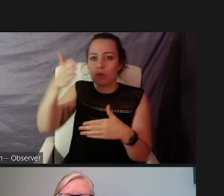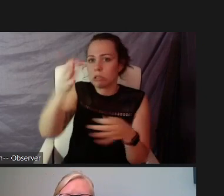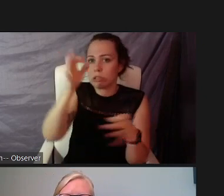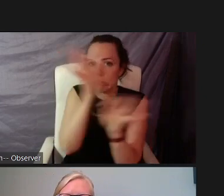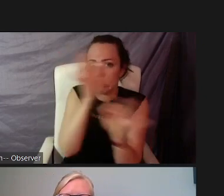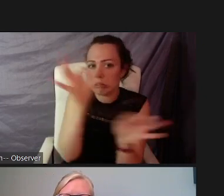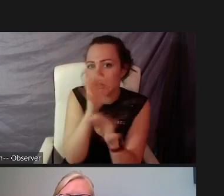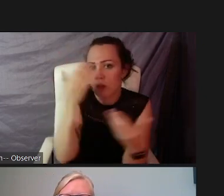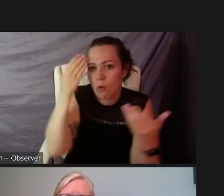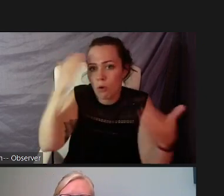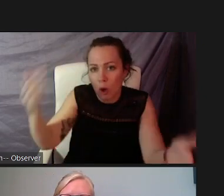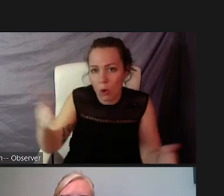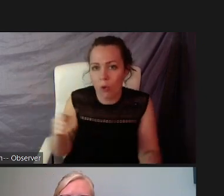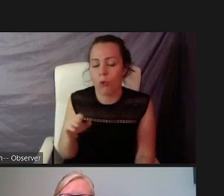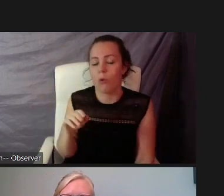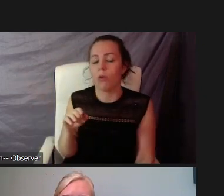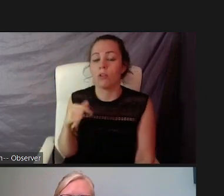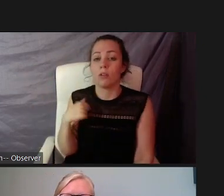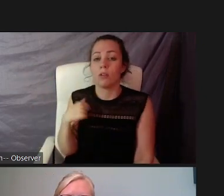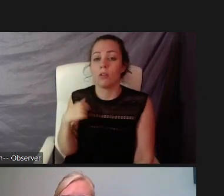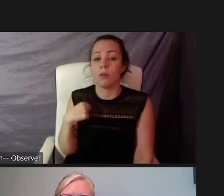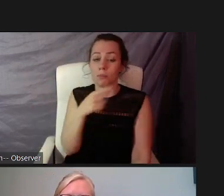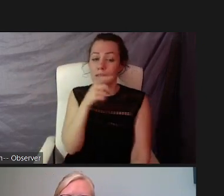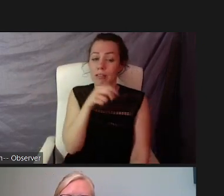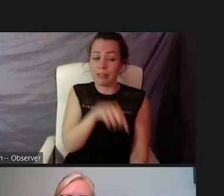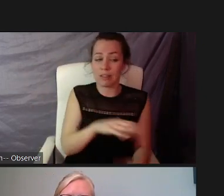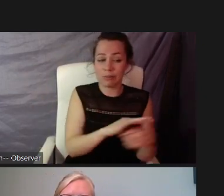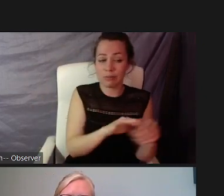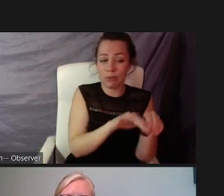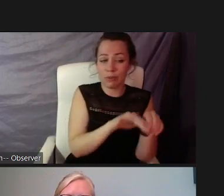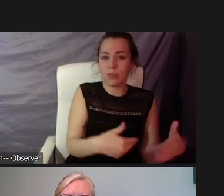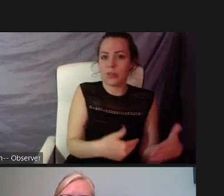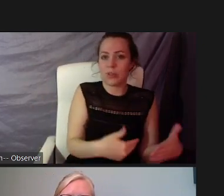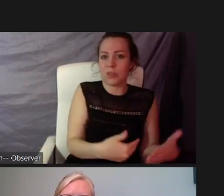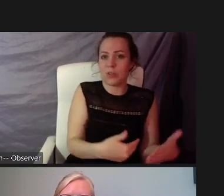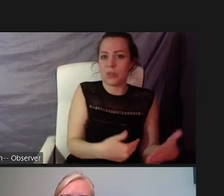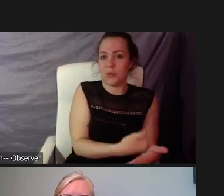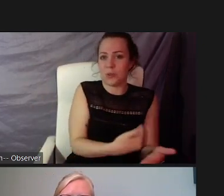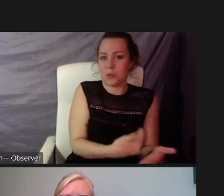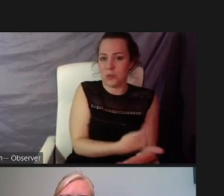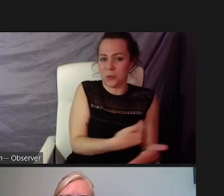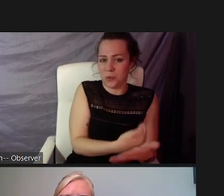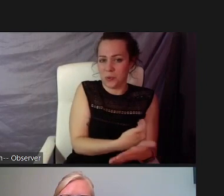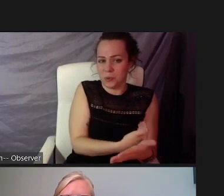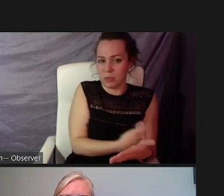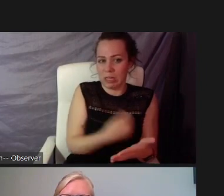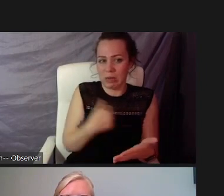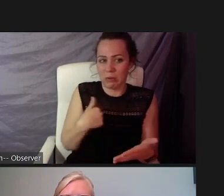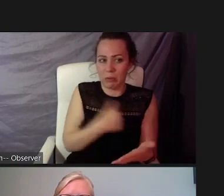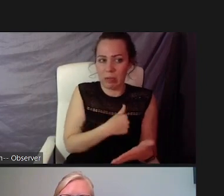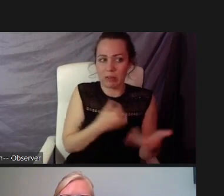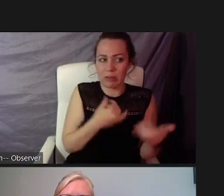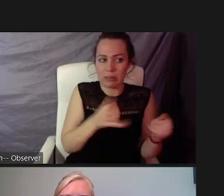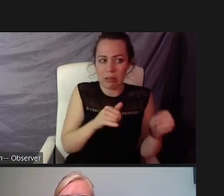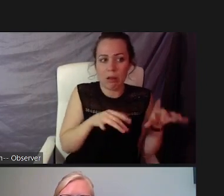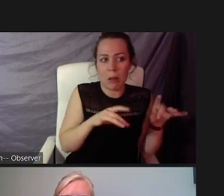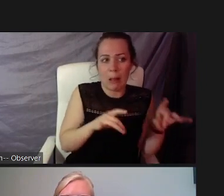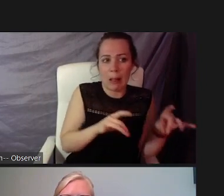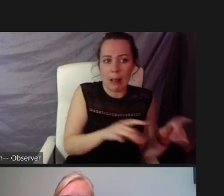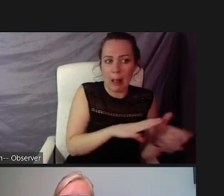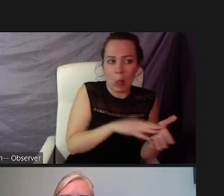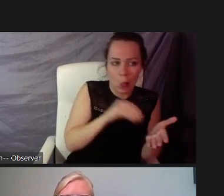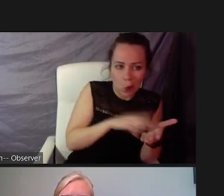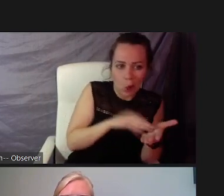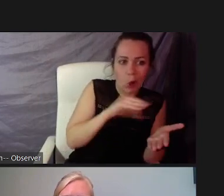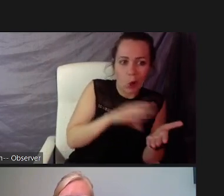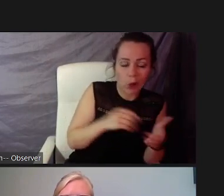COVID-19 is a new virus, and as we are still learning very much about this, although tremendous work